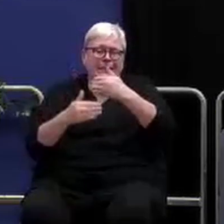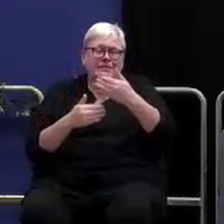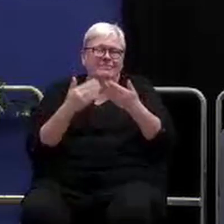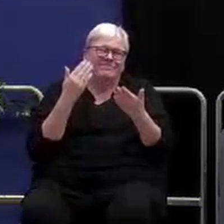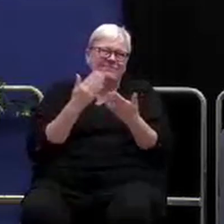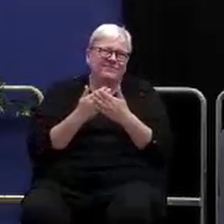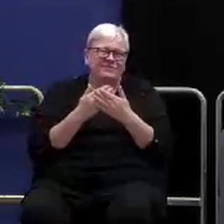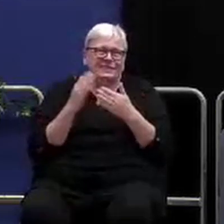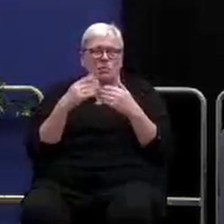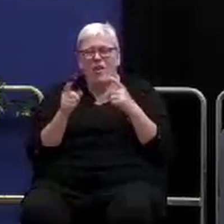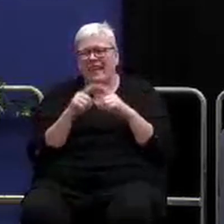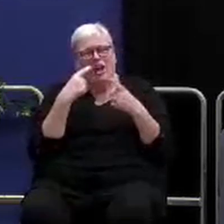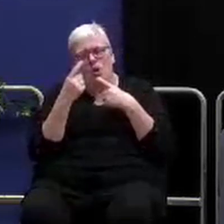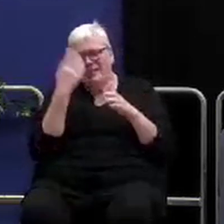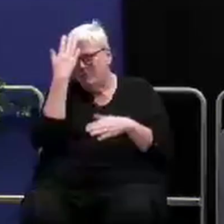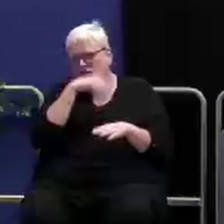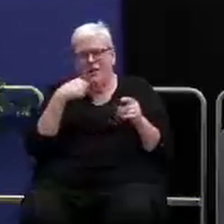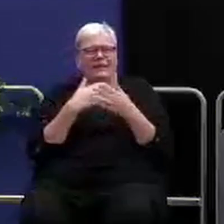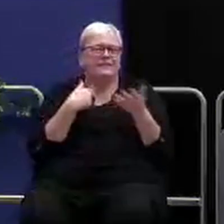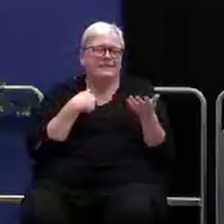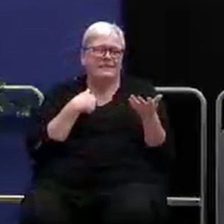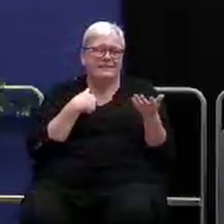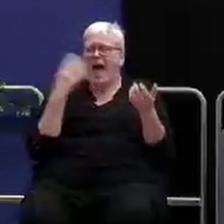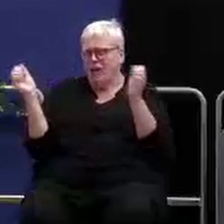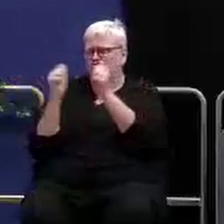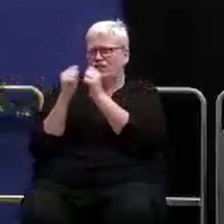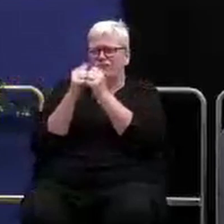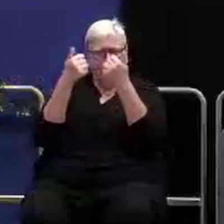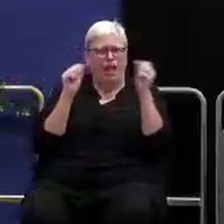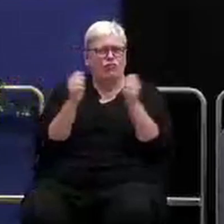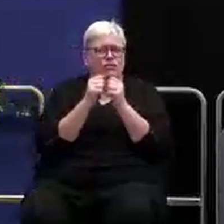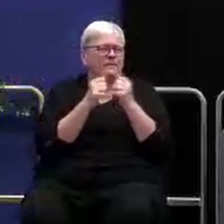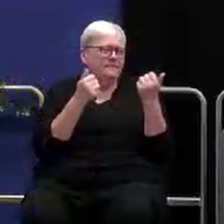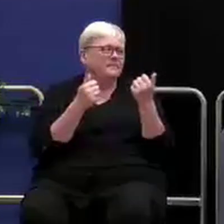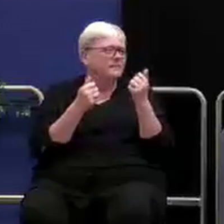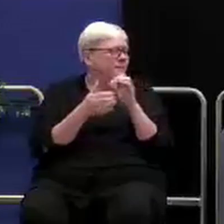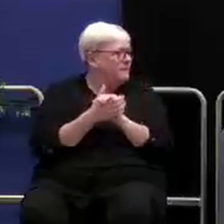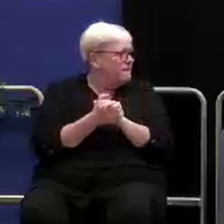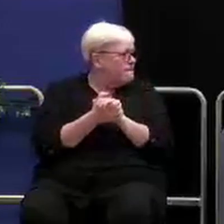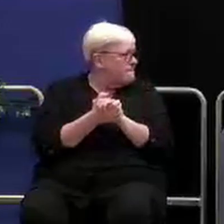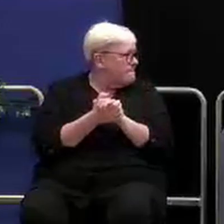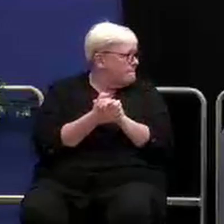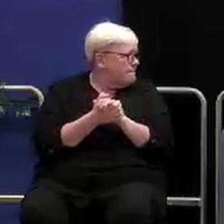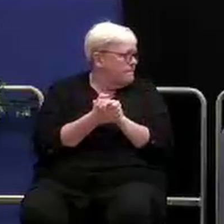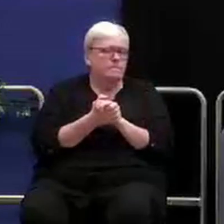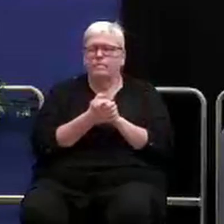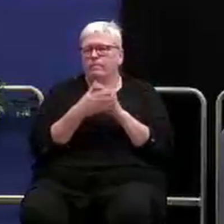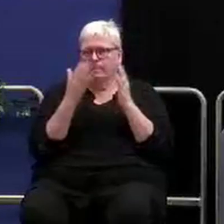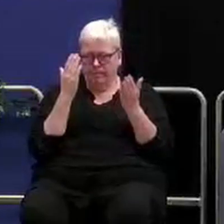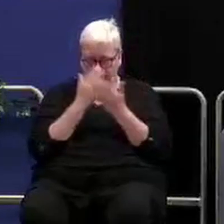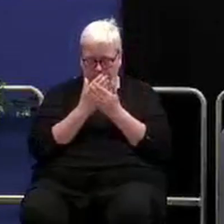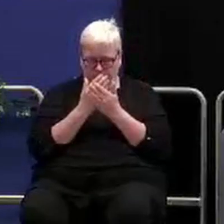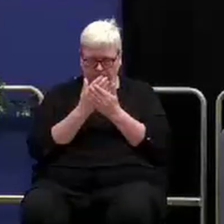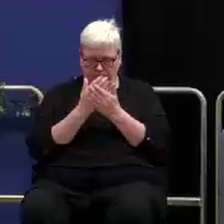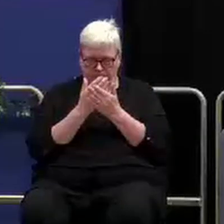not a question. I'm so sorry. It's a comment I agree with. Yes, Long and nod. I agree with. No, absolutely.